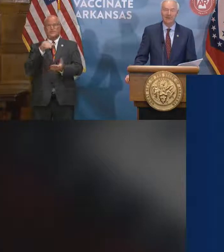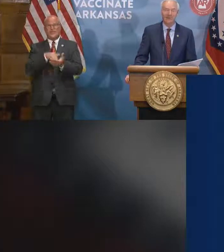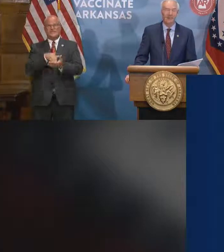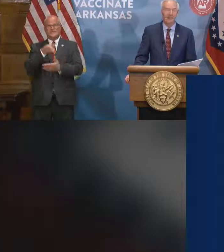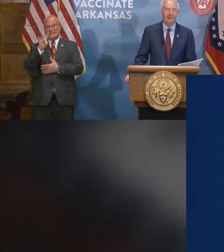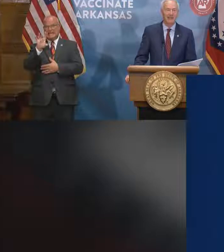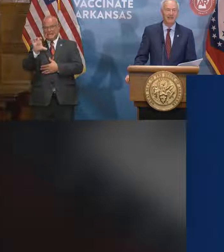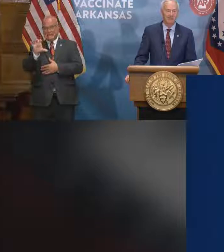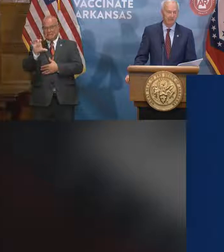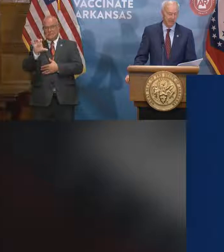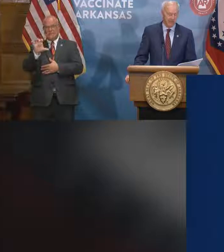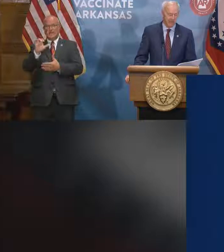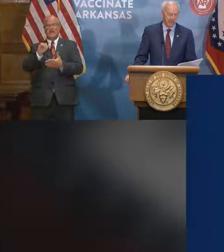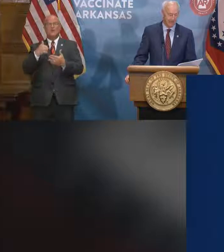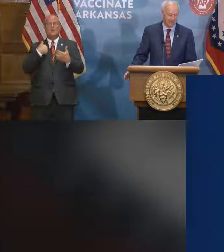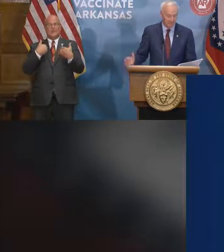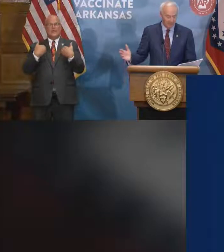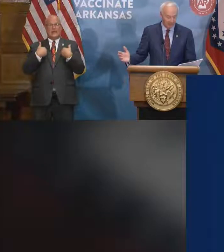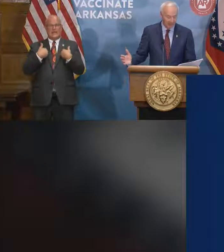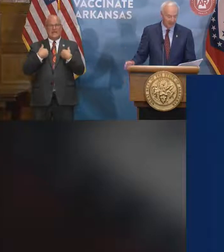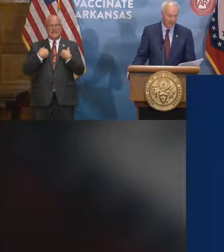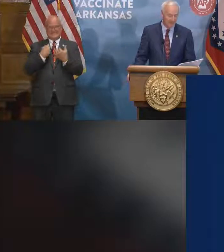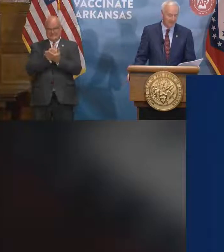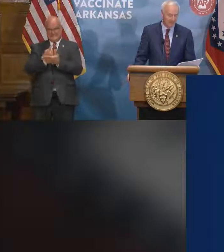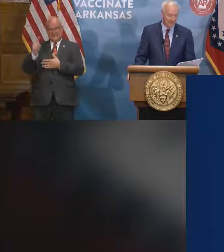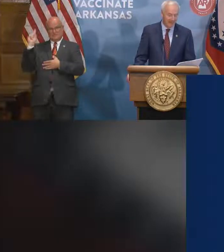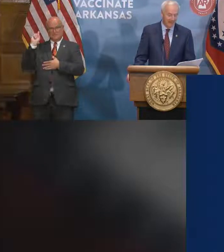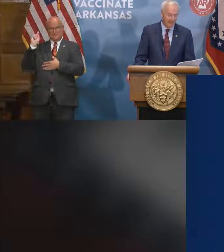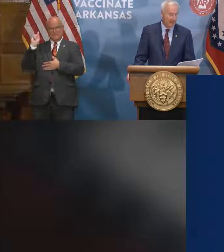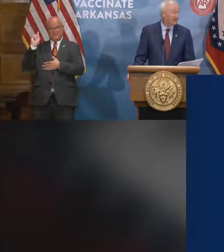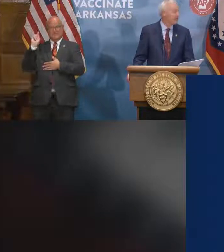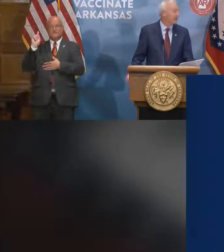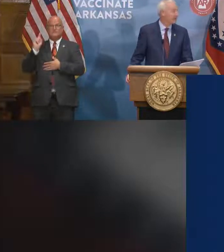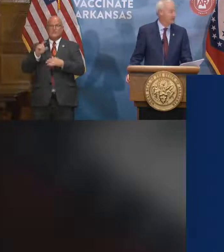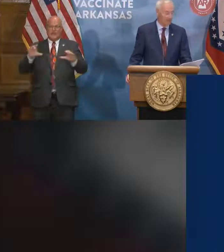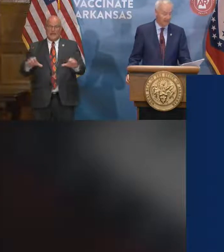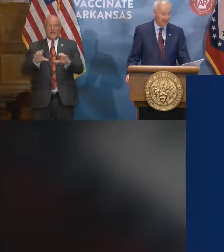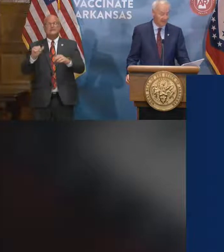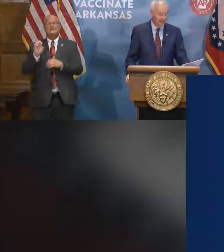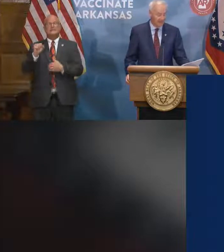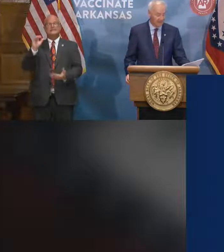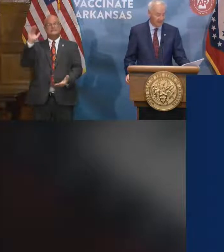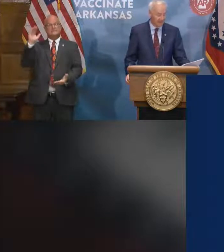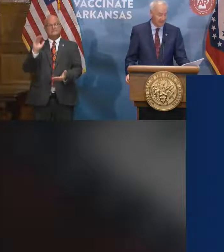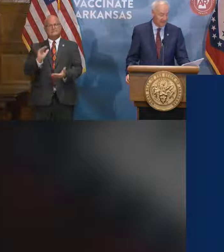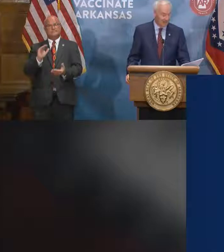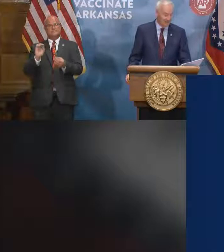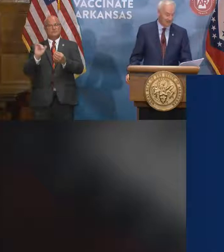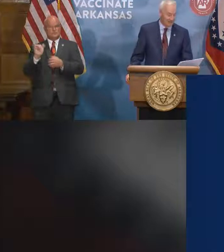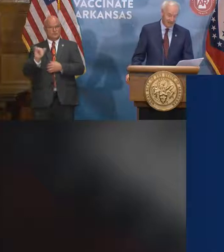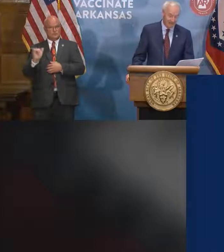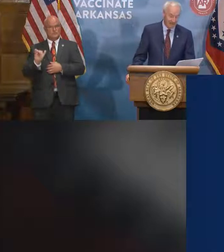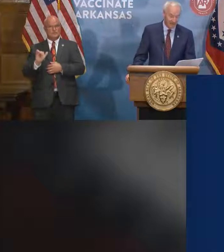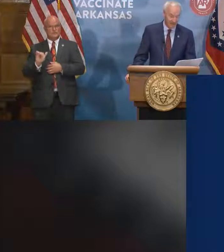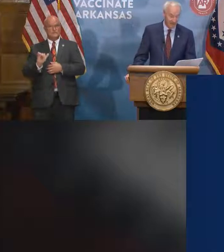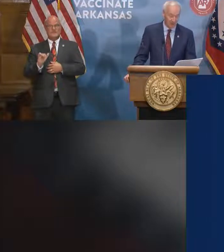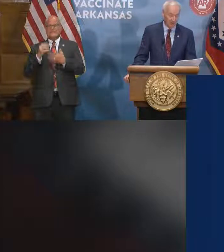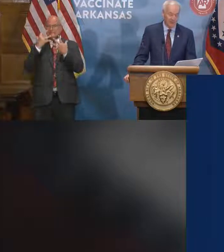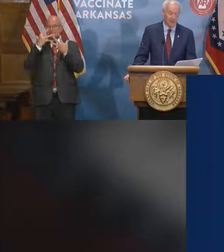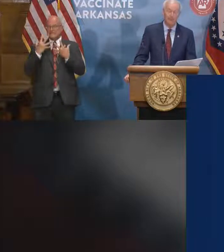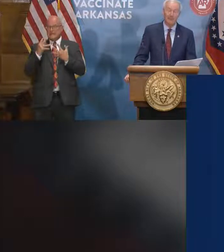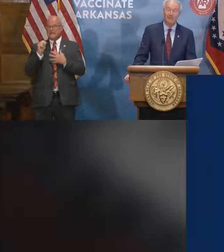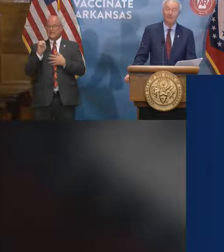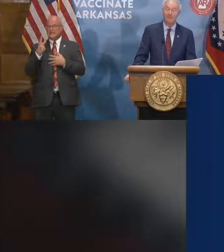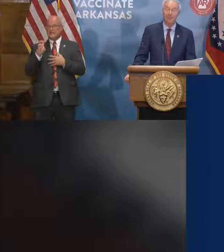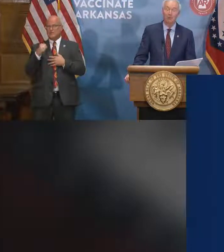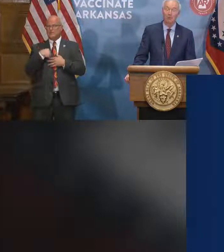2,800 that we had a week ago. Our active cases are down. The sad news, of